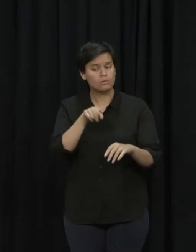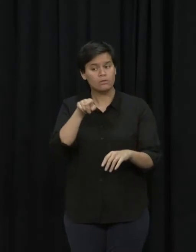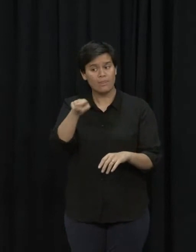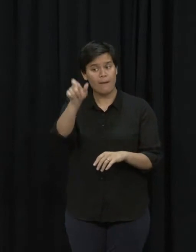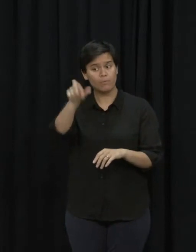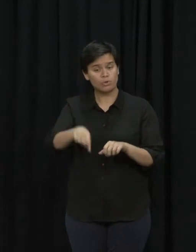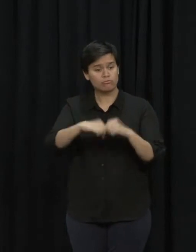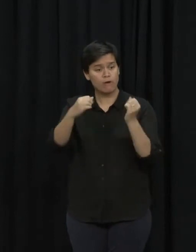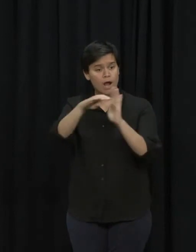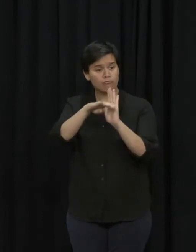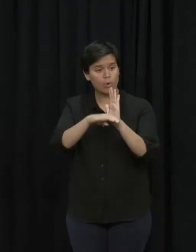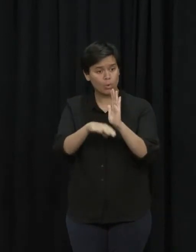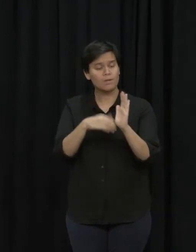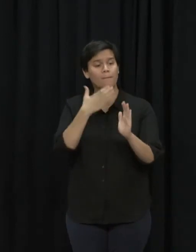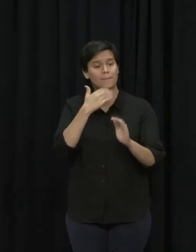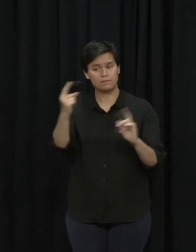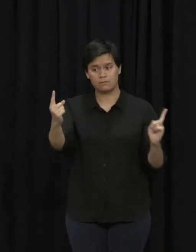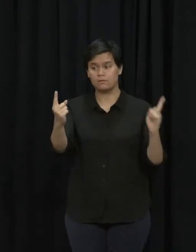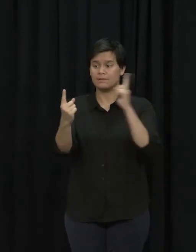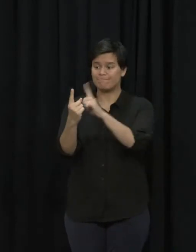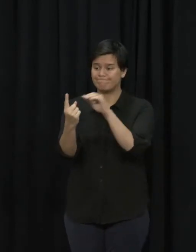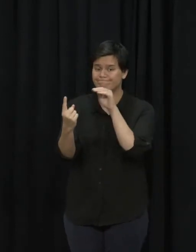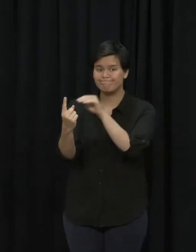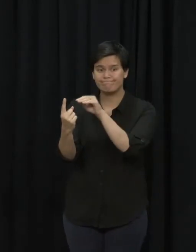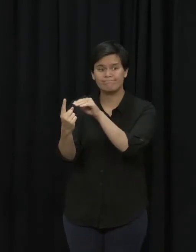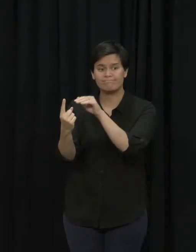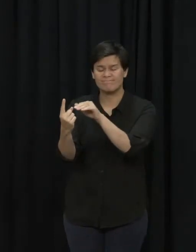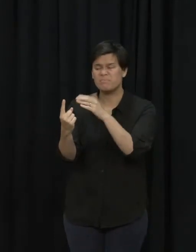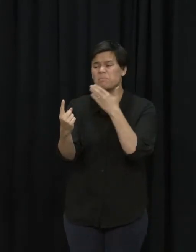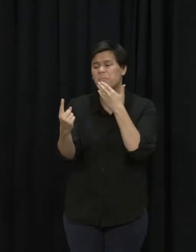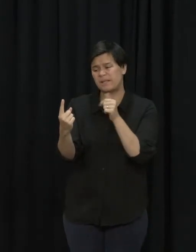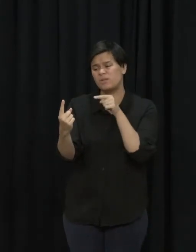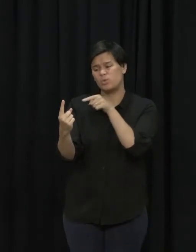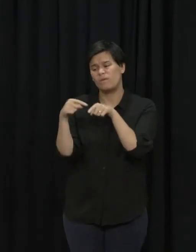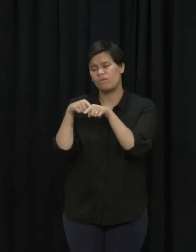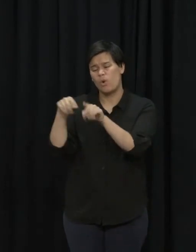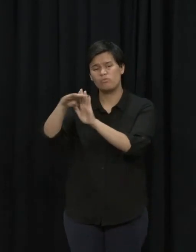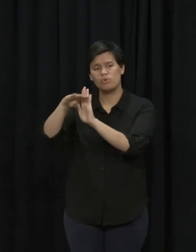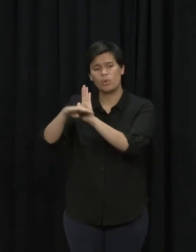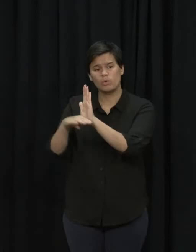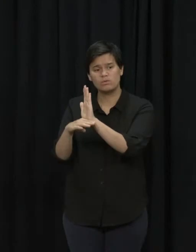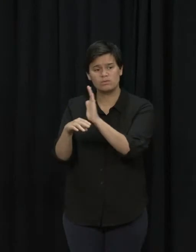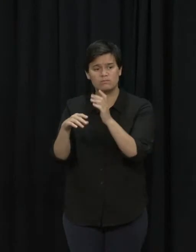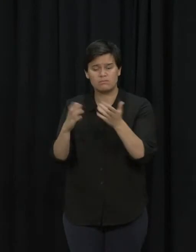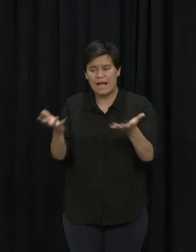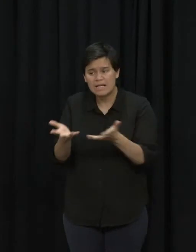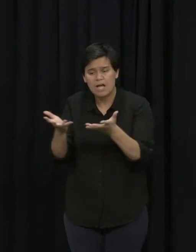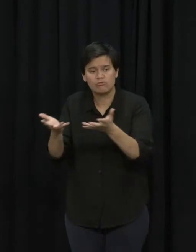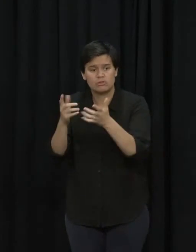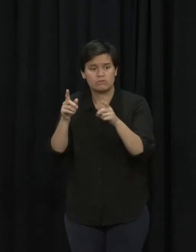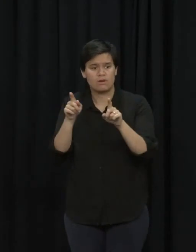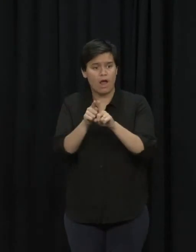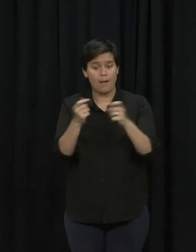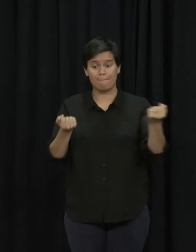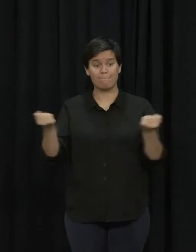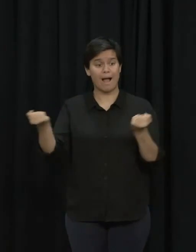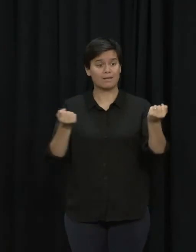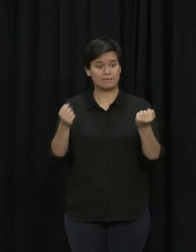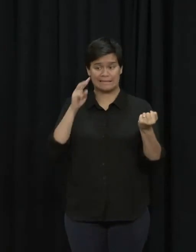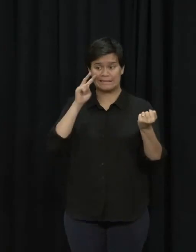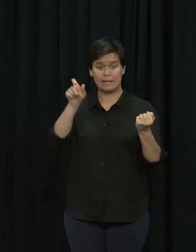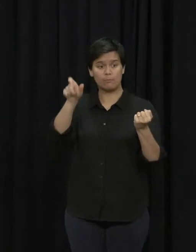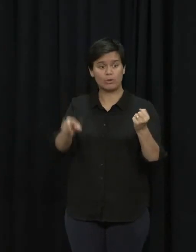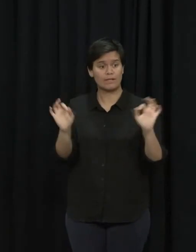asking people to do anything that they feel uncomfortable with, but I think we should all encourage one another to follow the